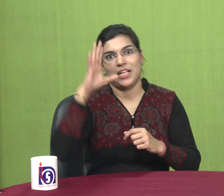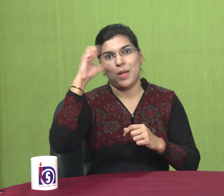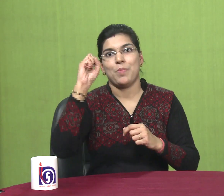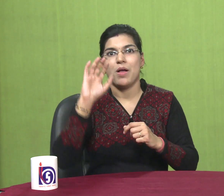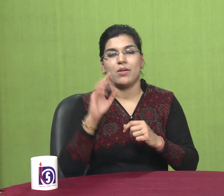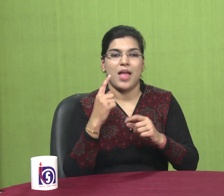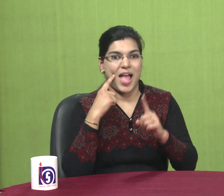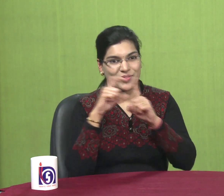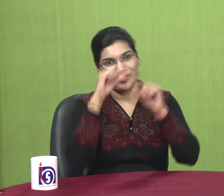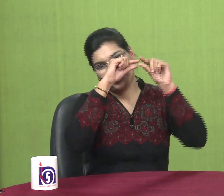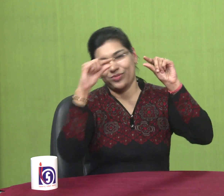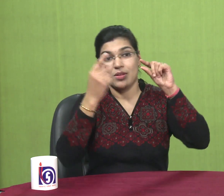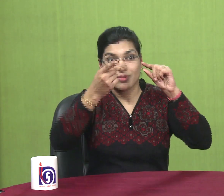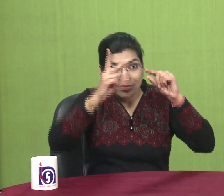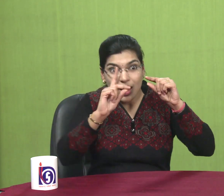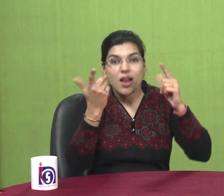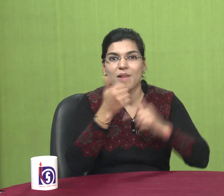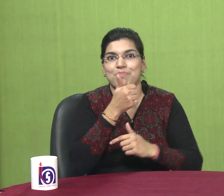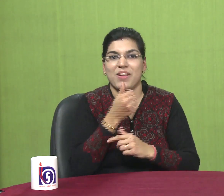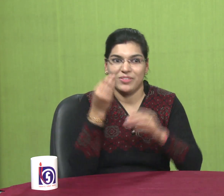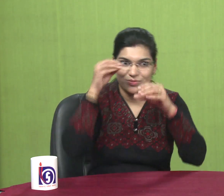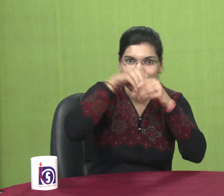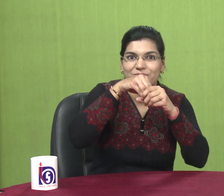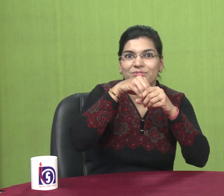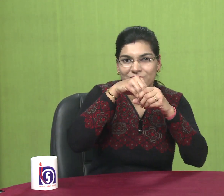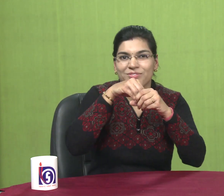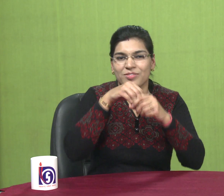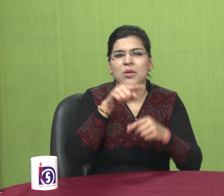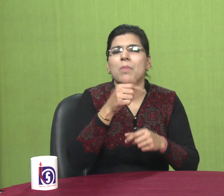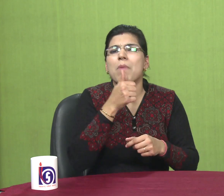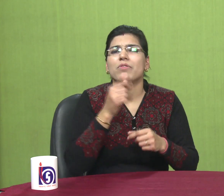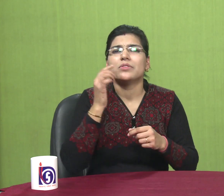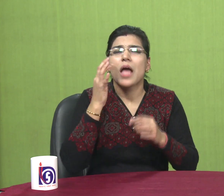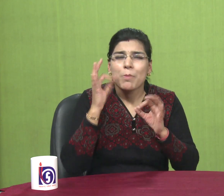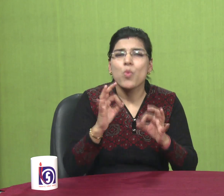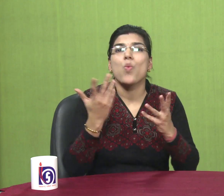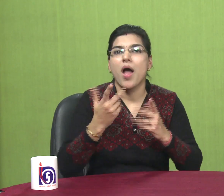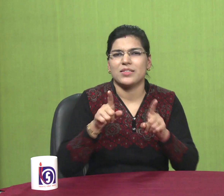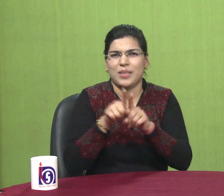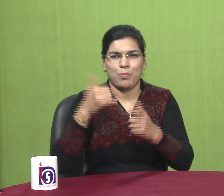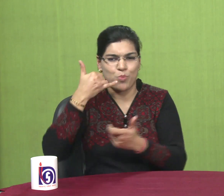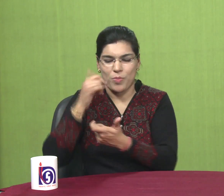You should always remember the password. The password is very important to remember. Don't forget